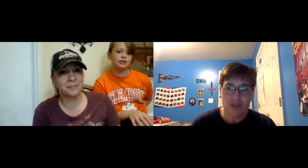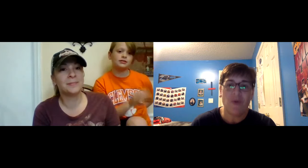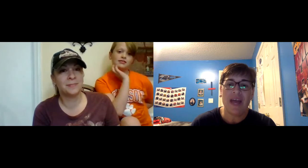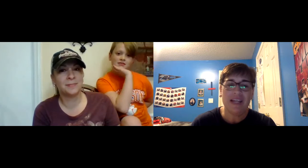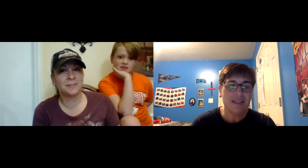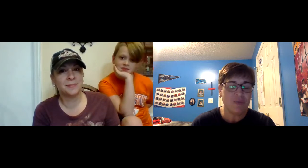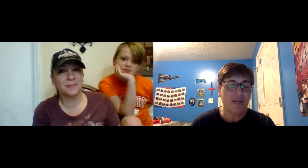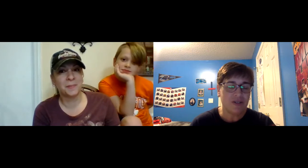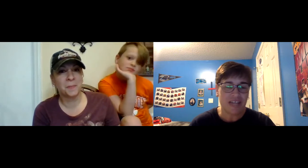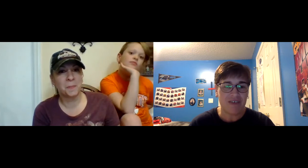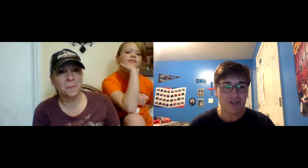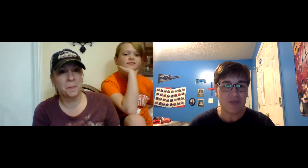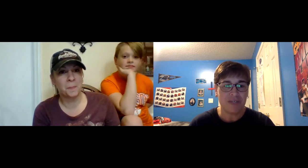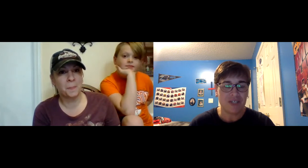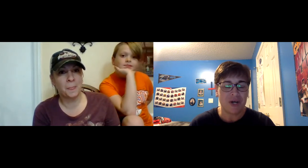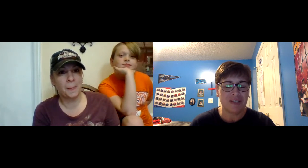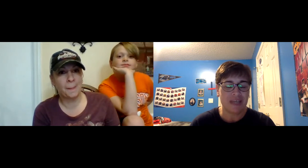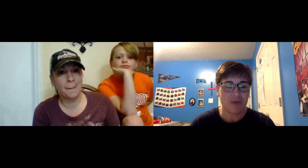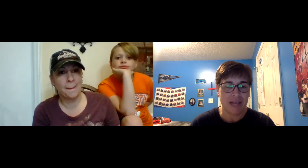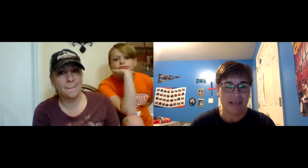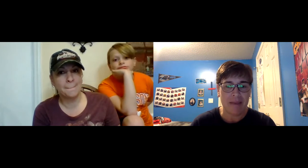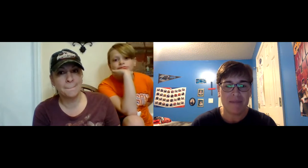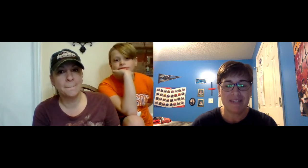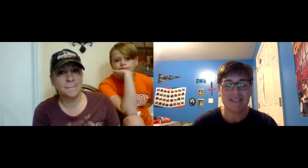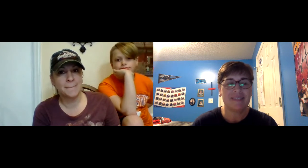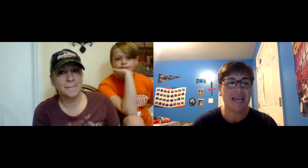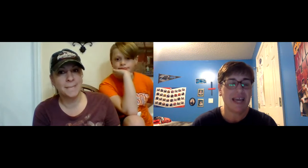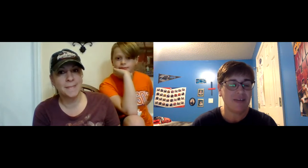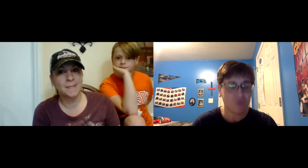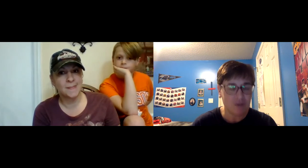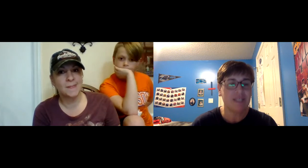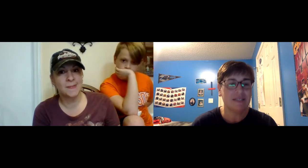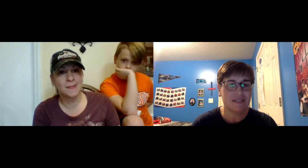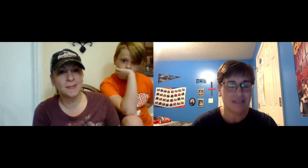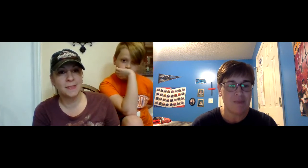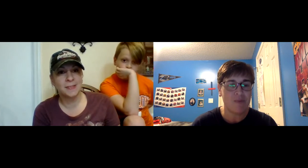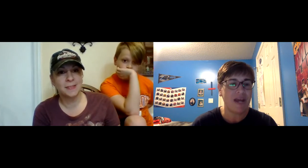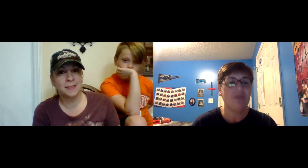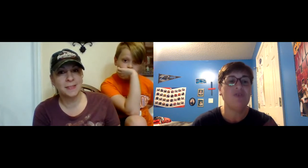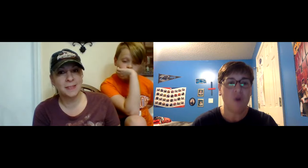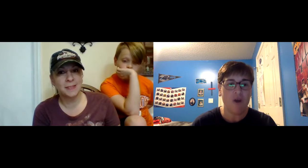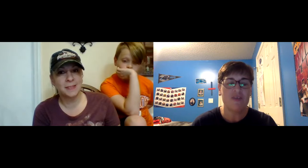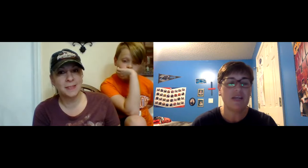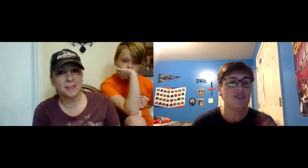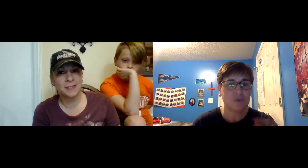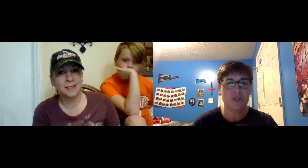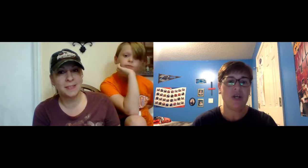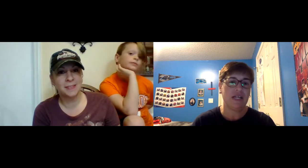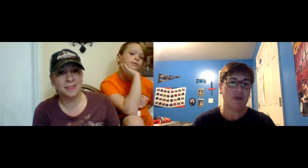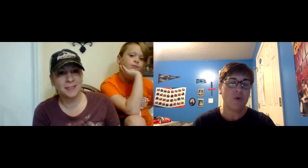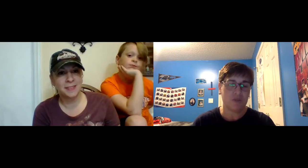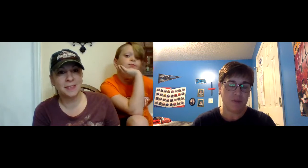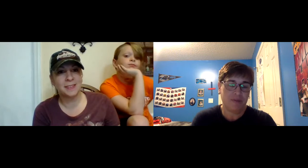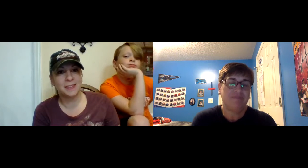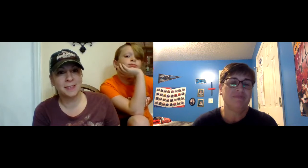And so we used to have two big dogs that were like lab mixes, and Rosie is the same way. If you go over there, she will start